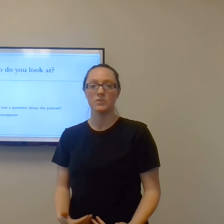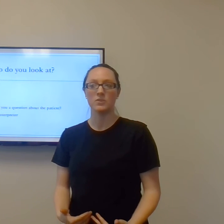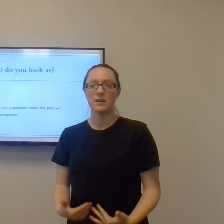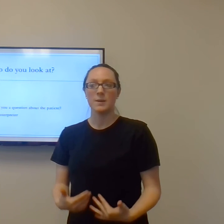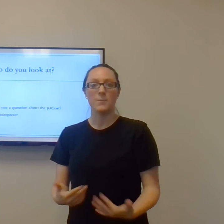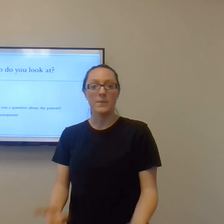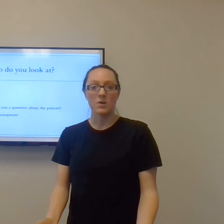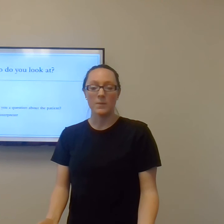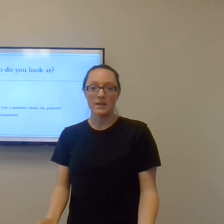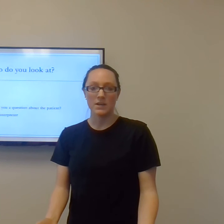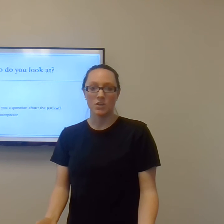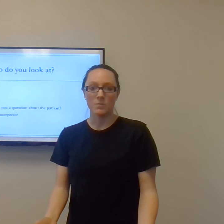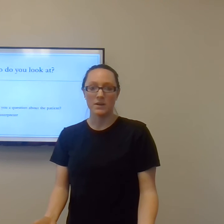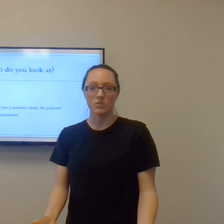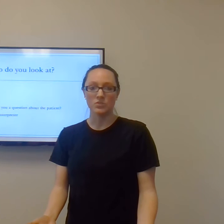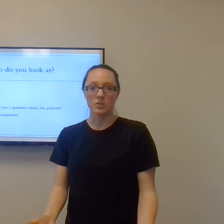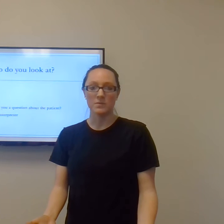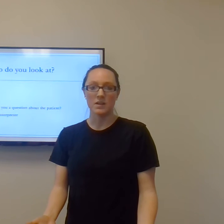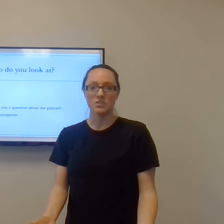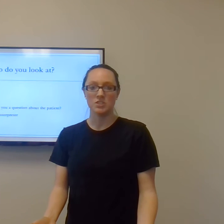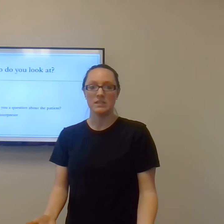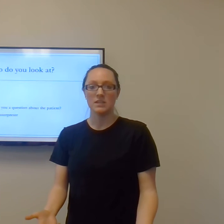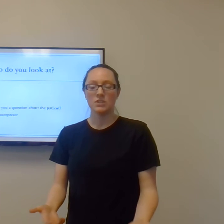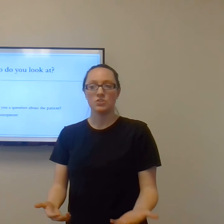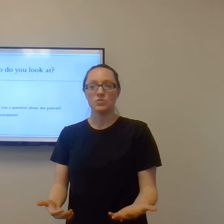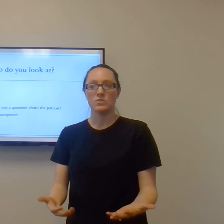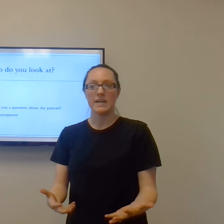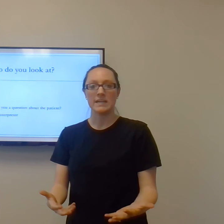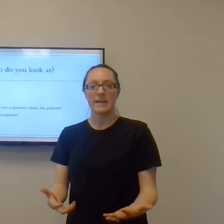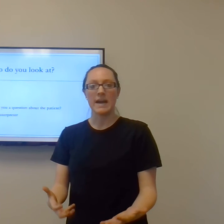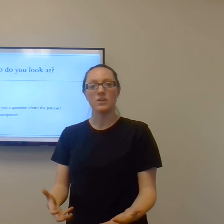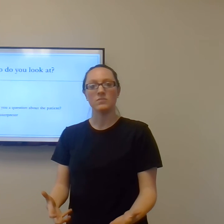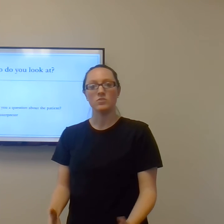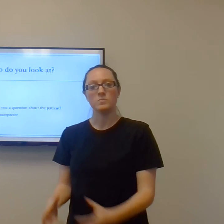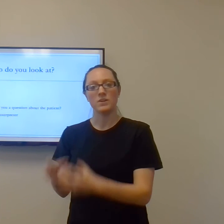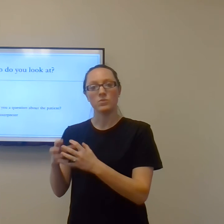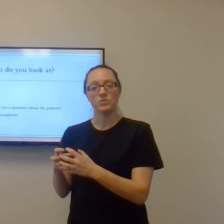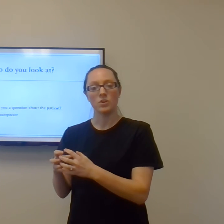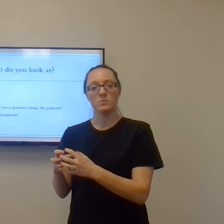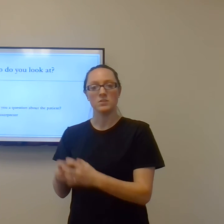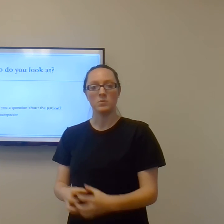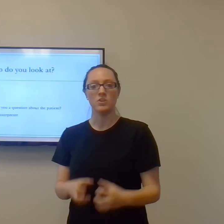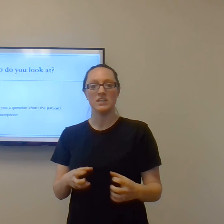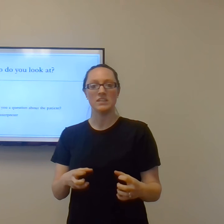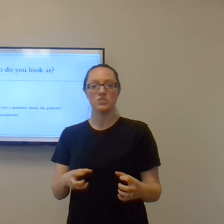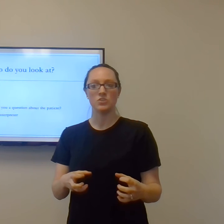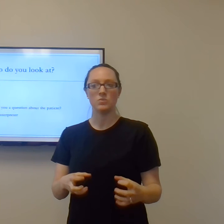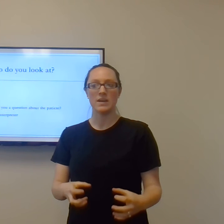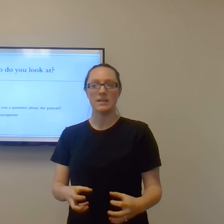interpreter may or may not know medical terminology to take it out of those medical terms and put it into a